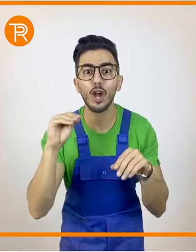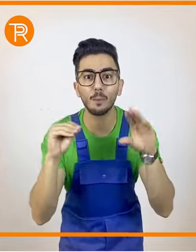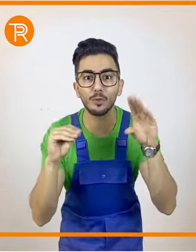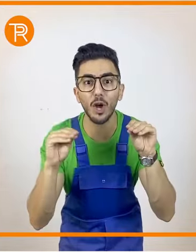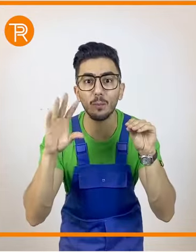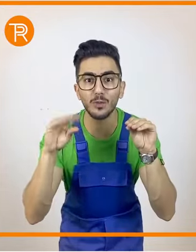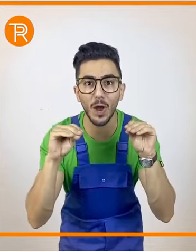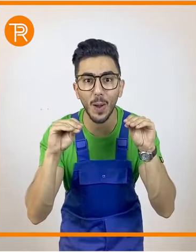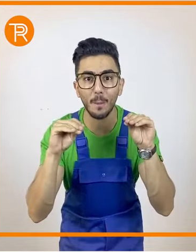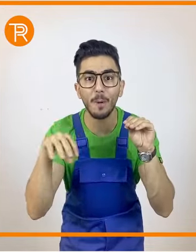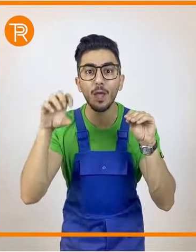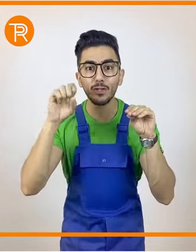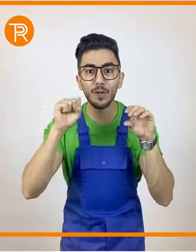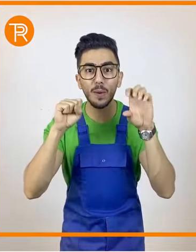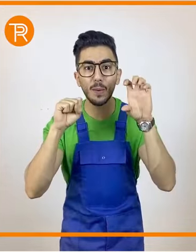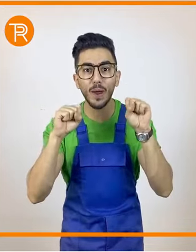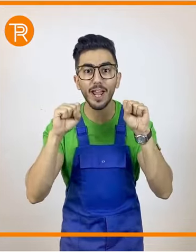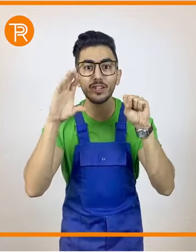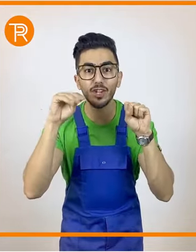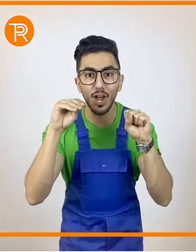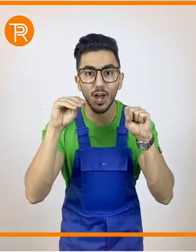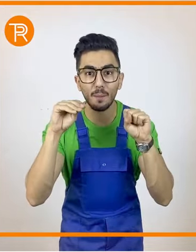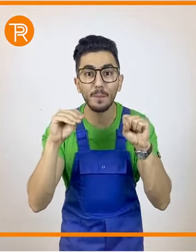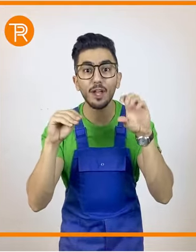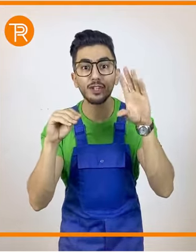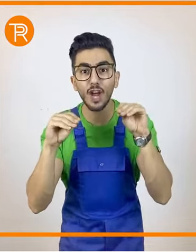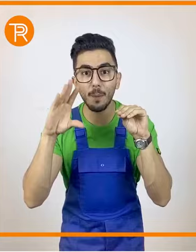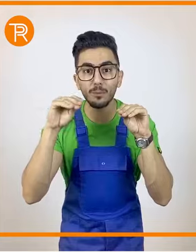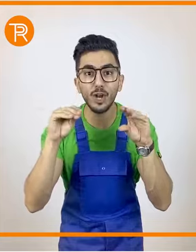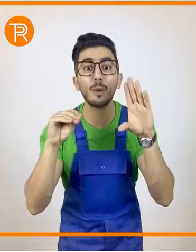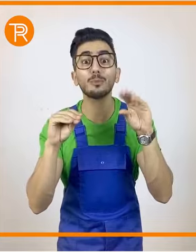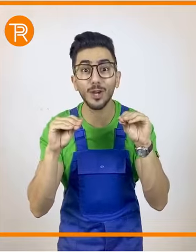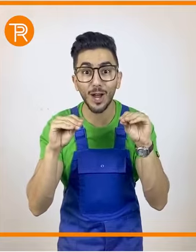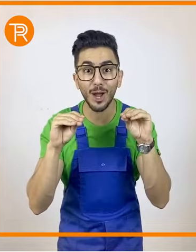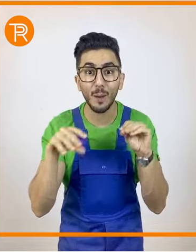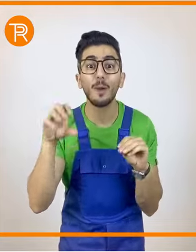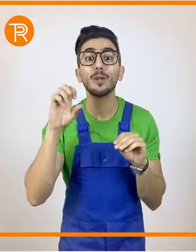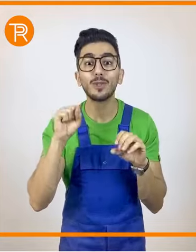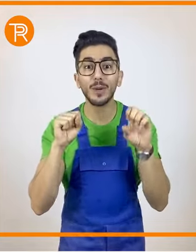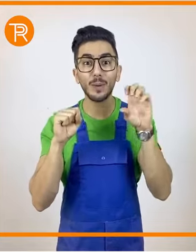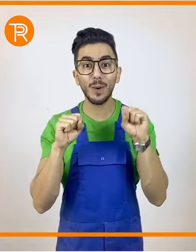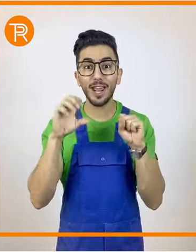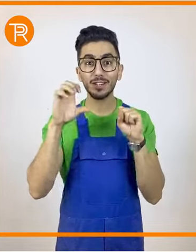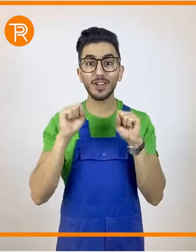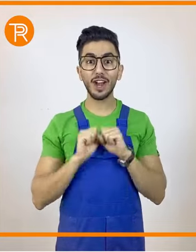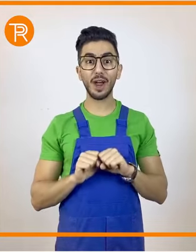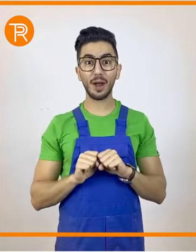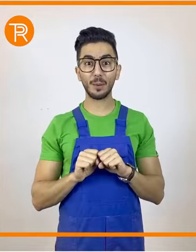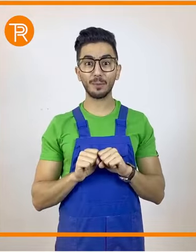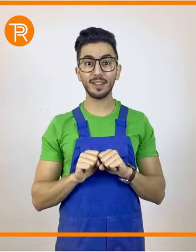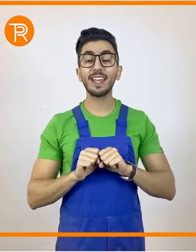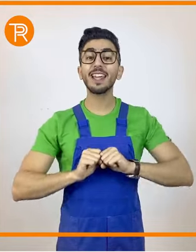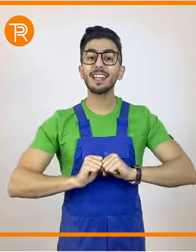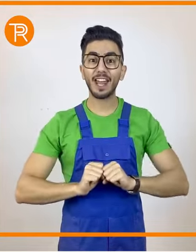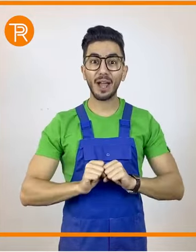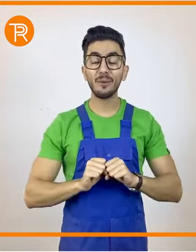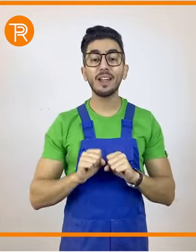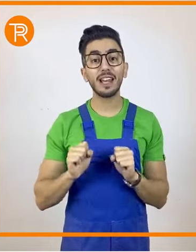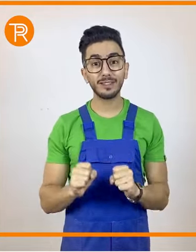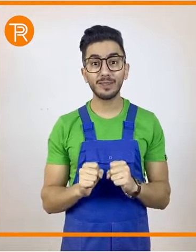Chomp, chomp, chomp. Chew and chomp. Chomp, chomp, chomp. Chew and chomp. Now, let's do